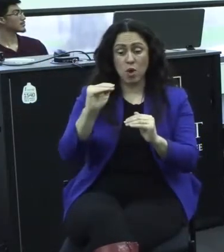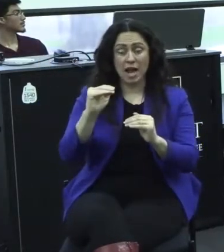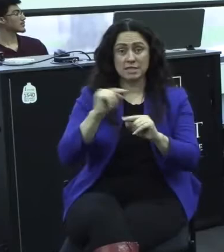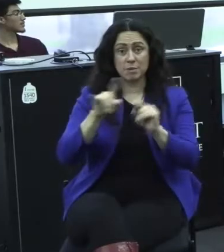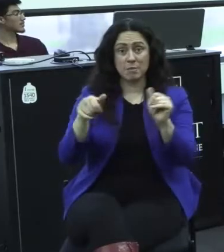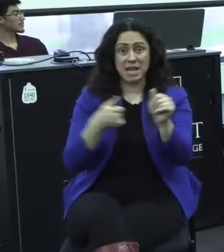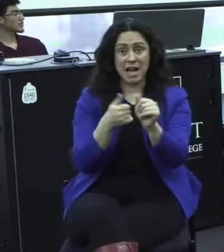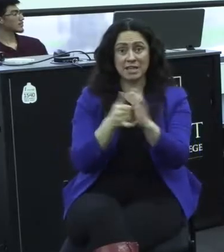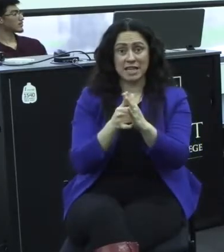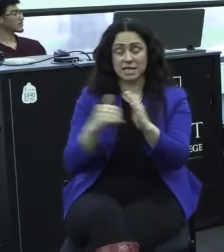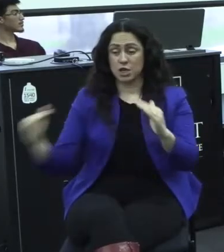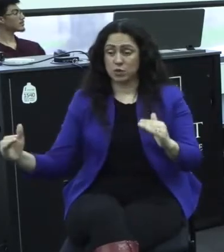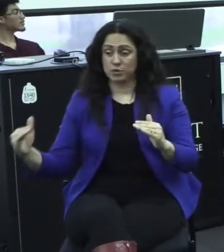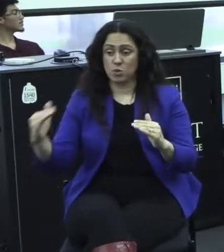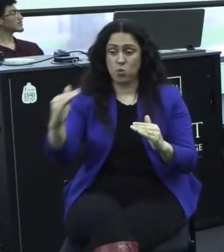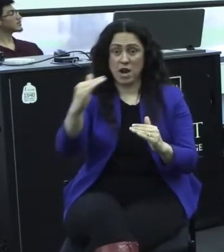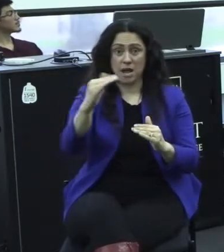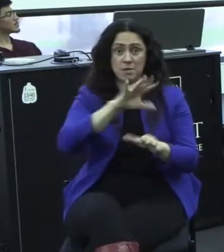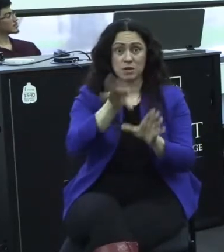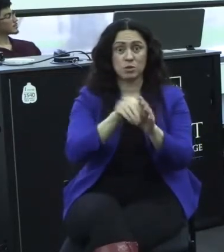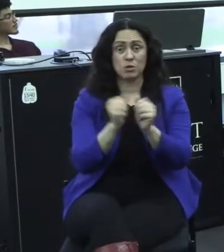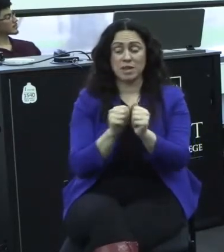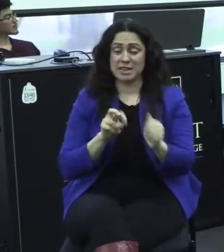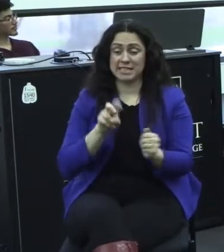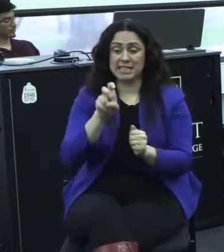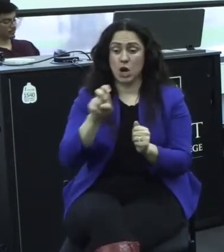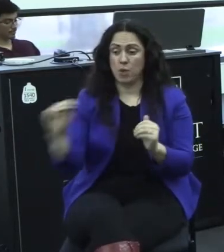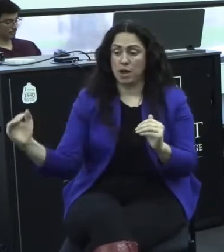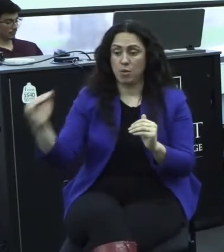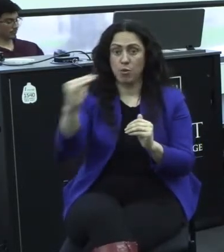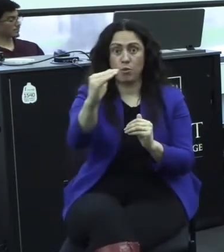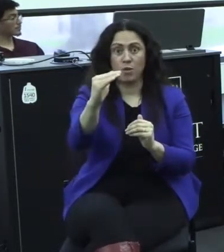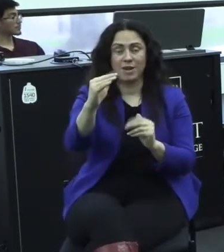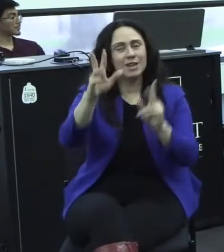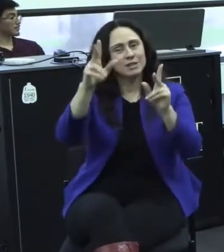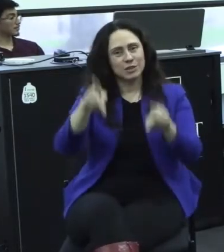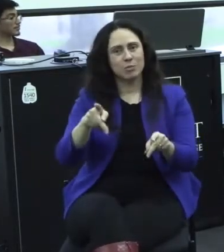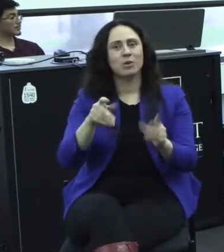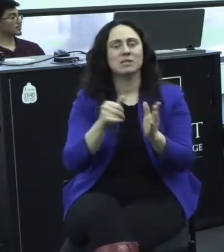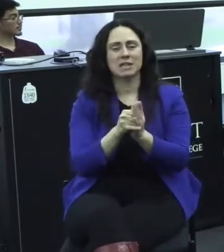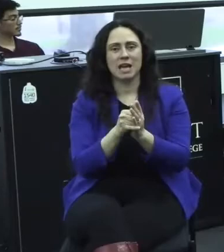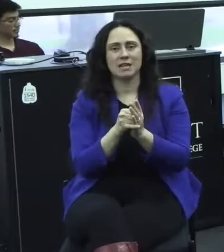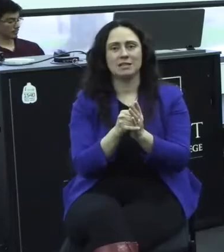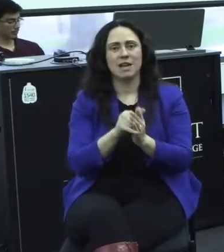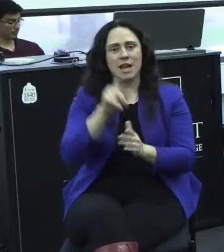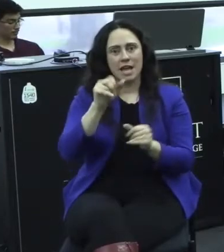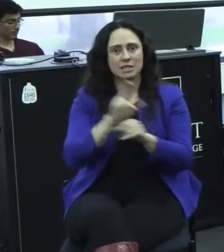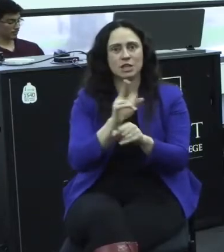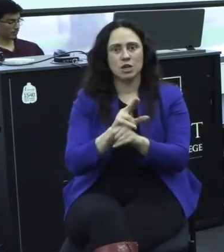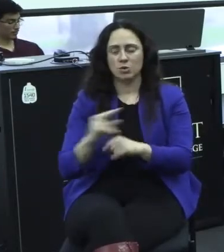a ramp that's kind of integrated into that stairway. So the person that has to use that ramp